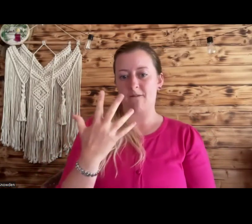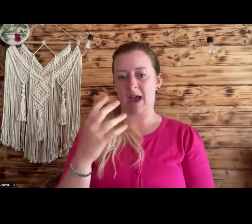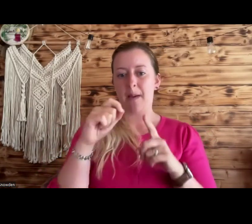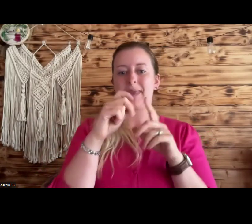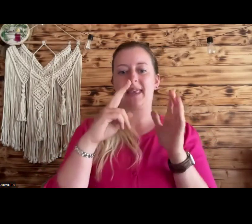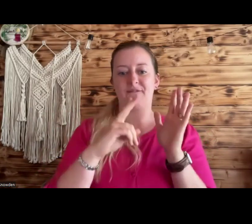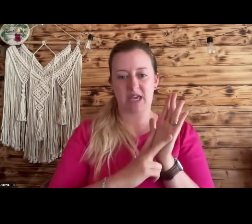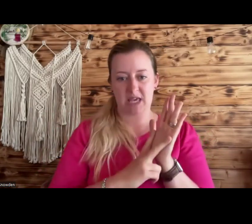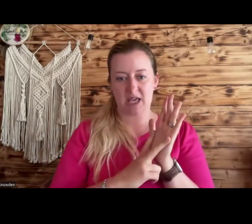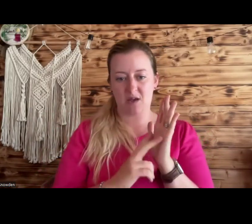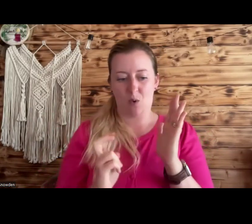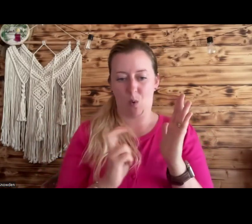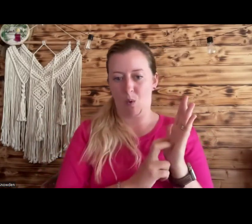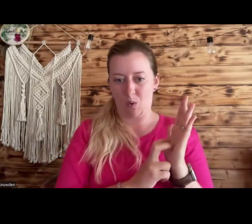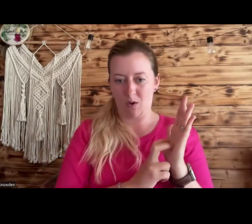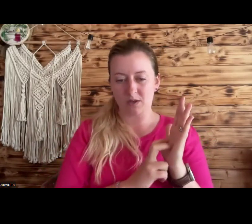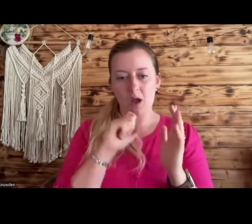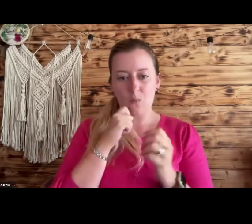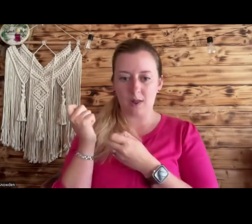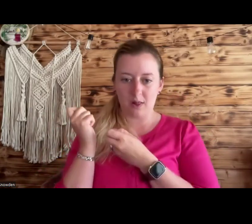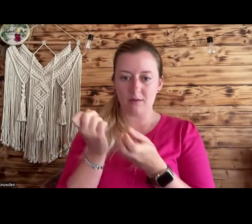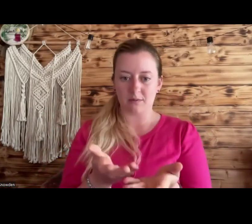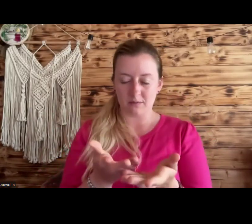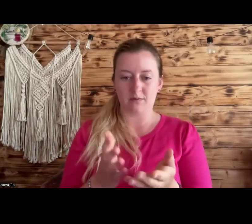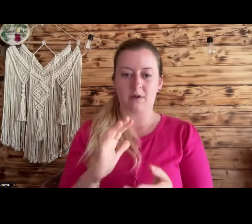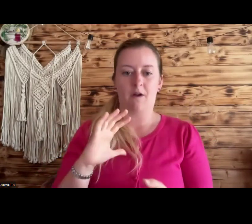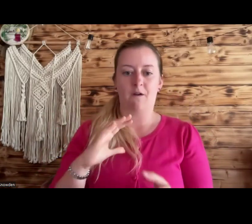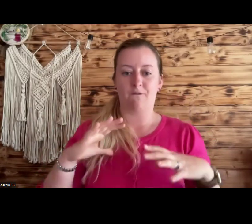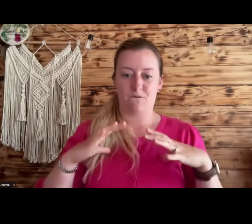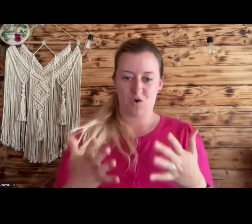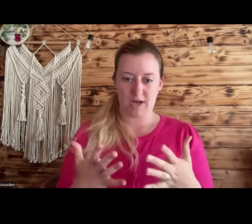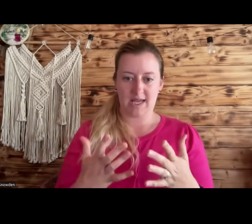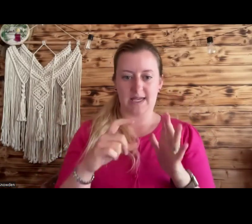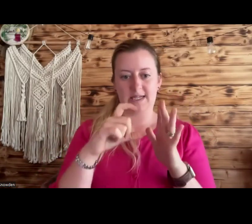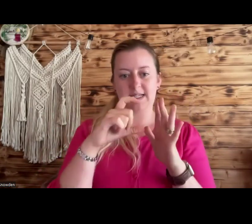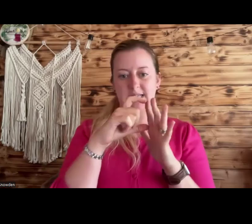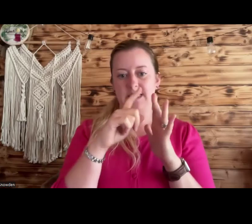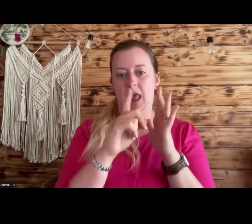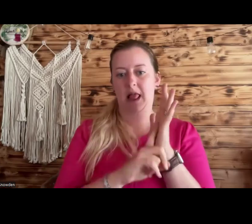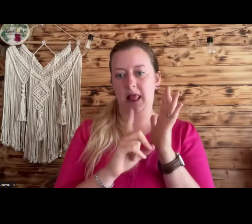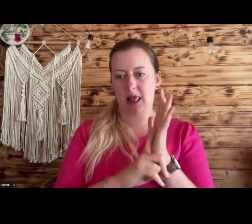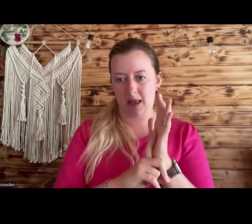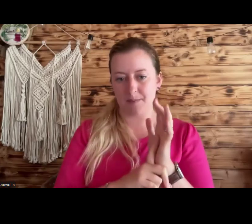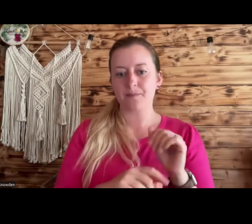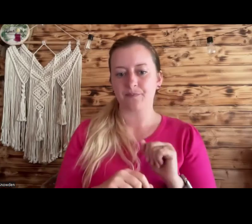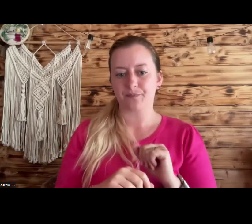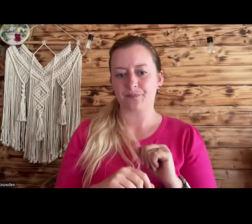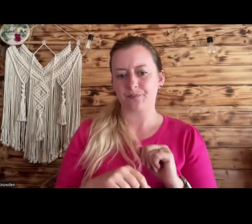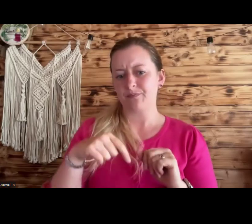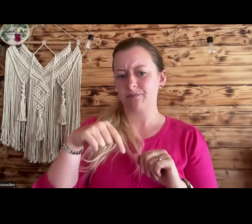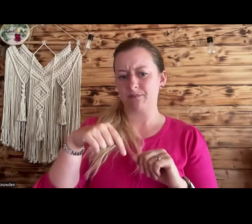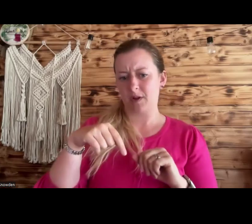So what can it help and support us with? So I'm just going to go through a few physical and emotional aspects of